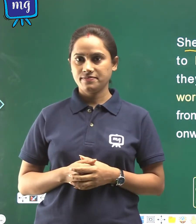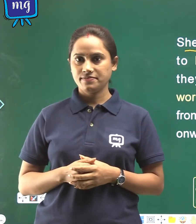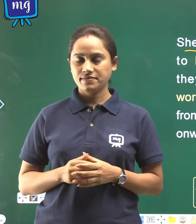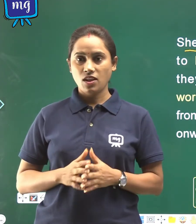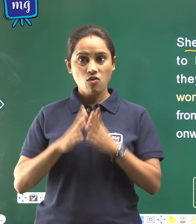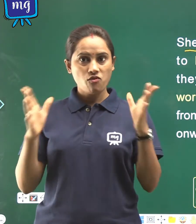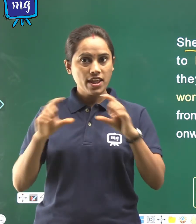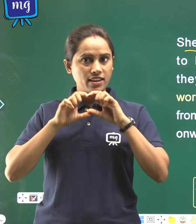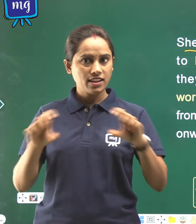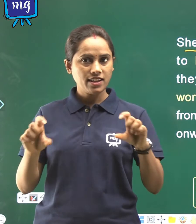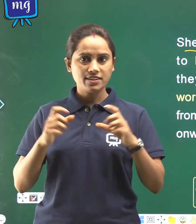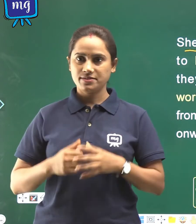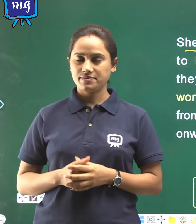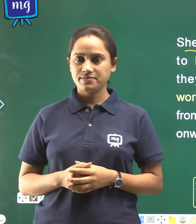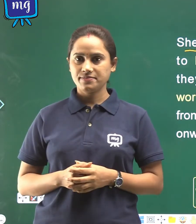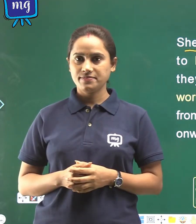very clear